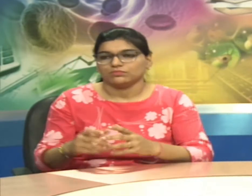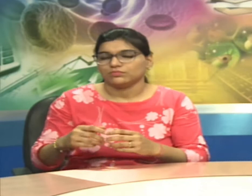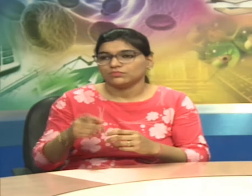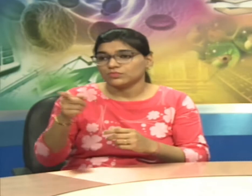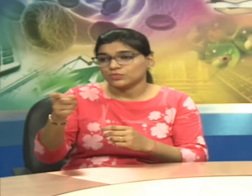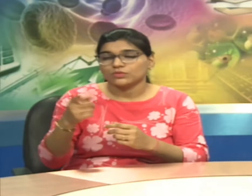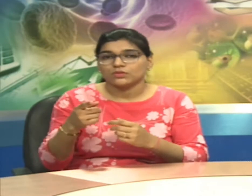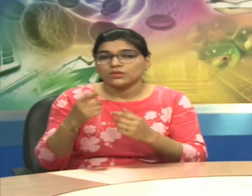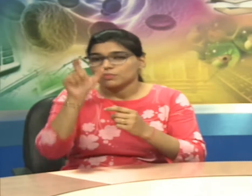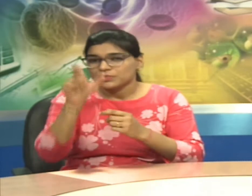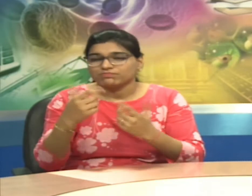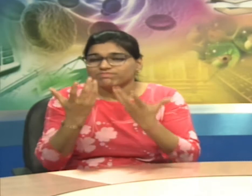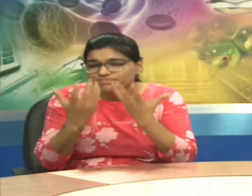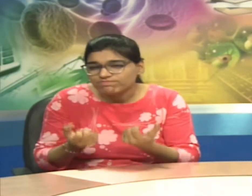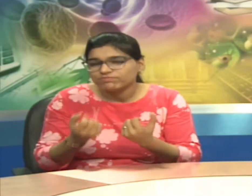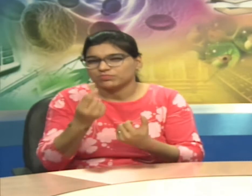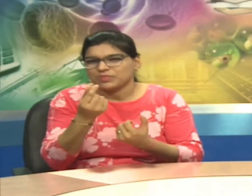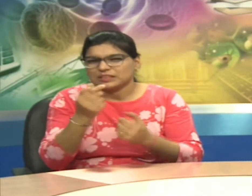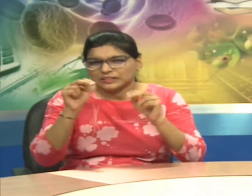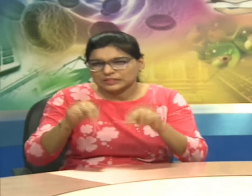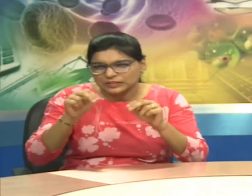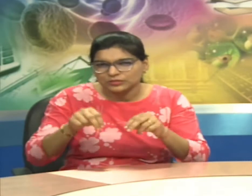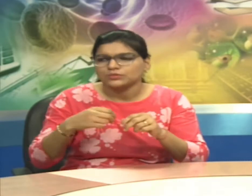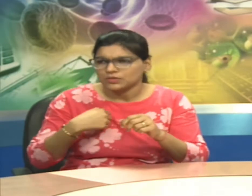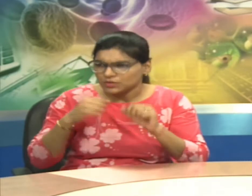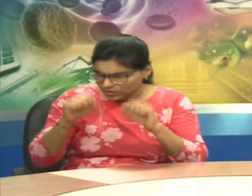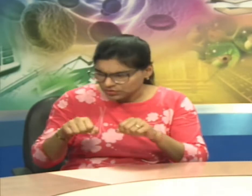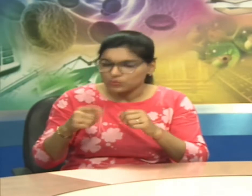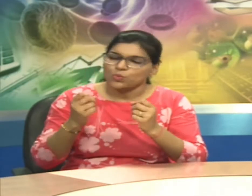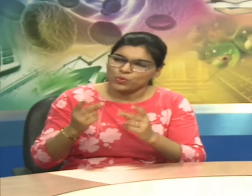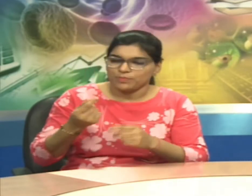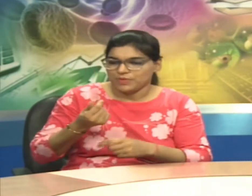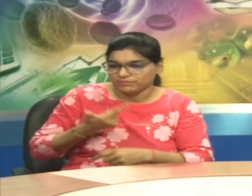Next word is borrower, which means